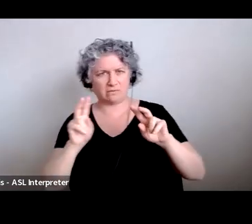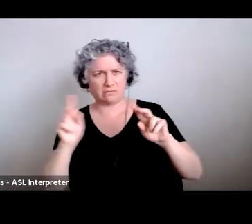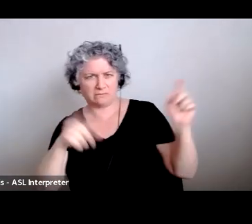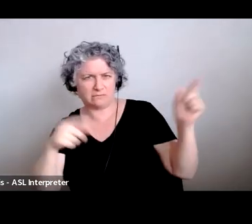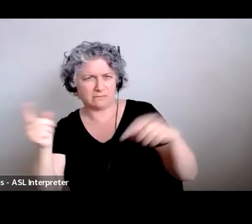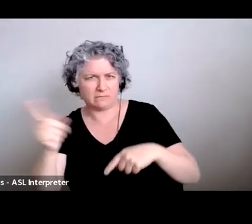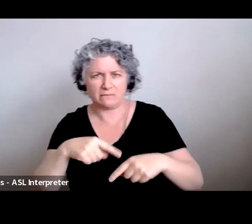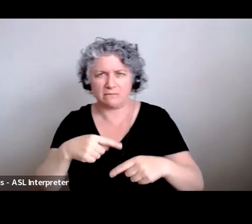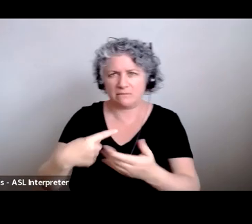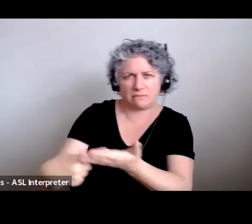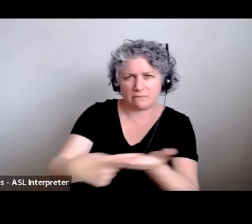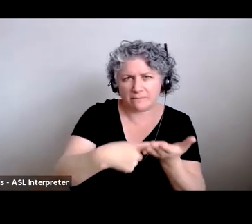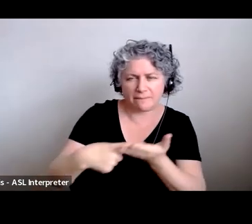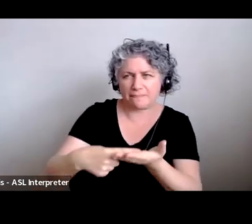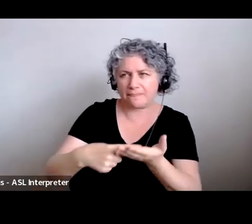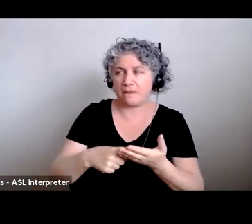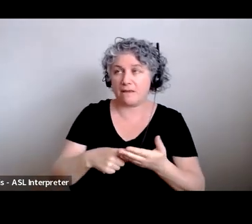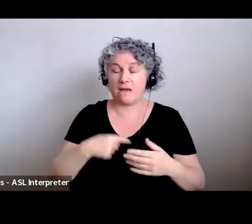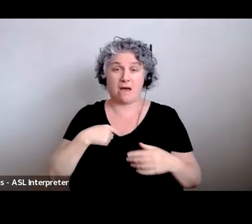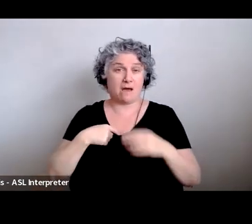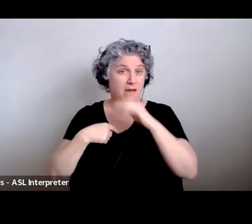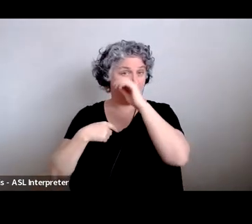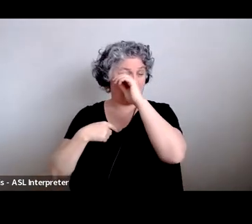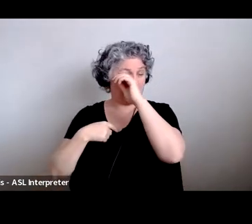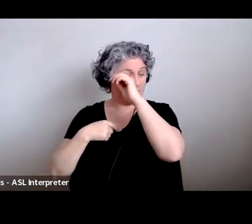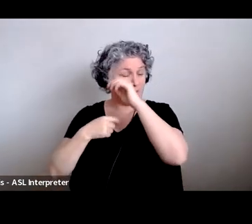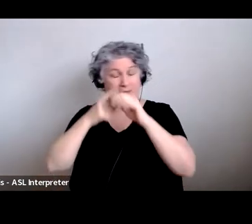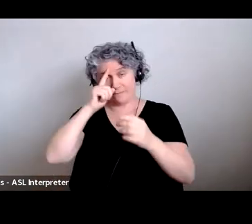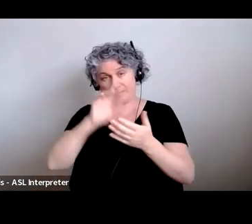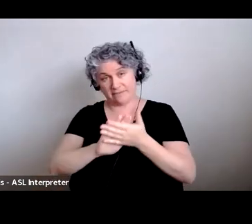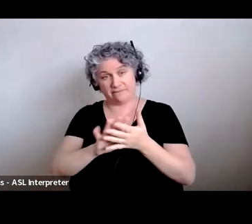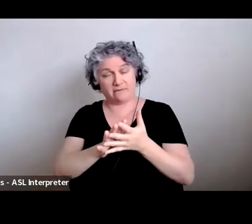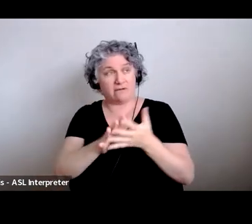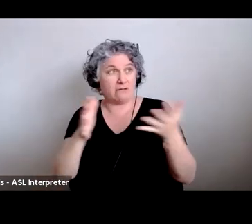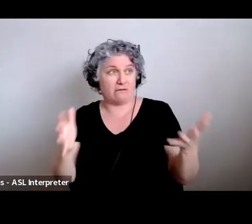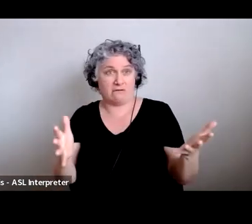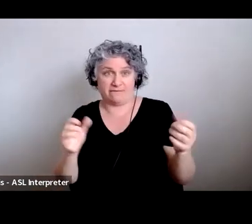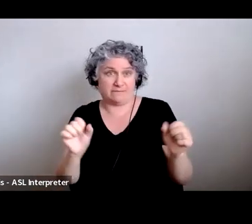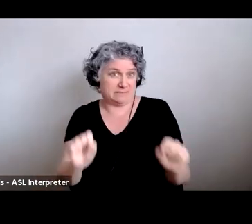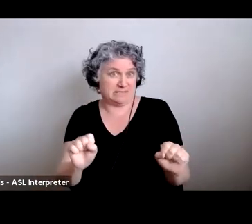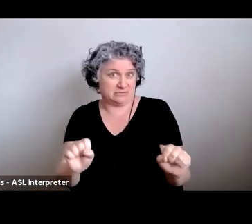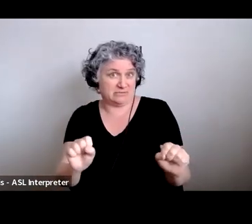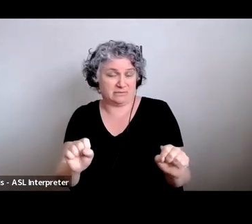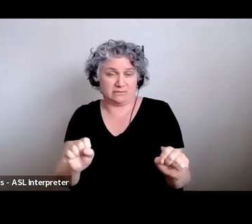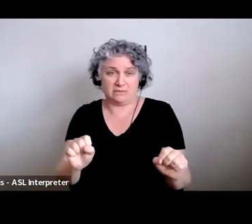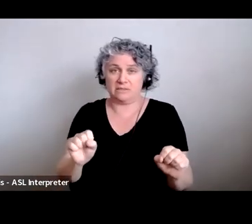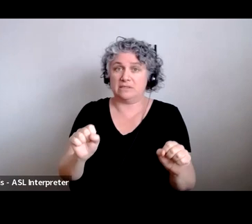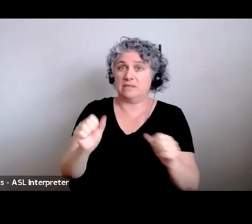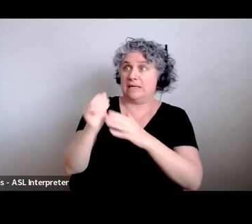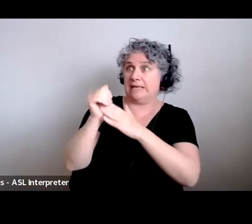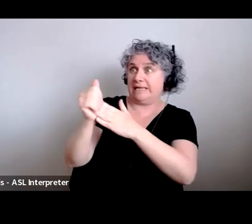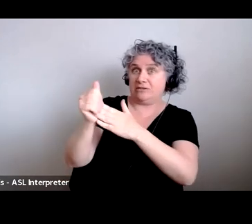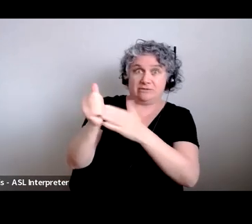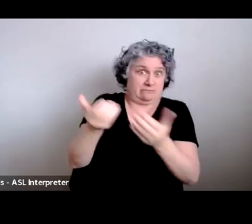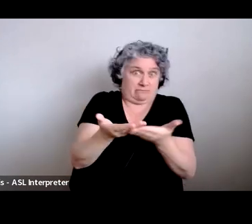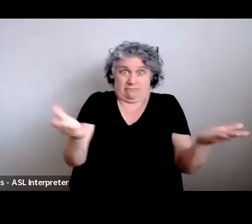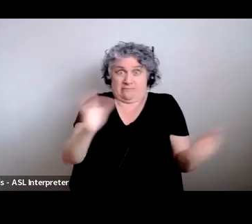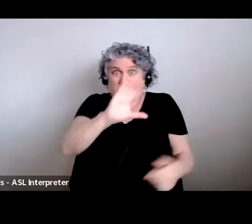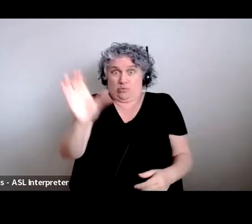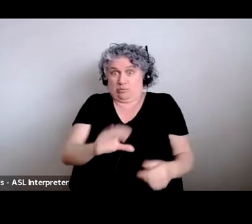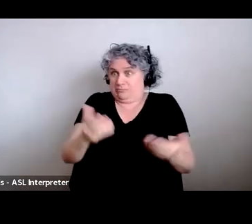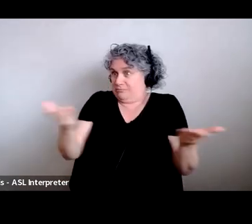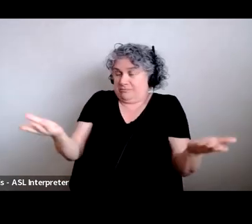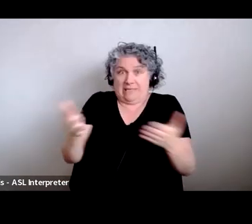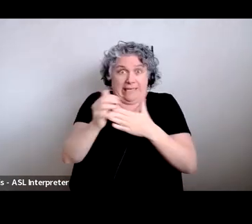the potential that I see now, because a lot of leadership has also changed in the last, like the leaders on this call, you know, it's very new,